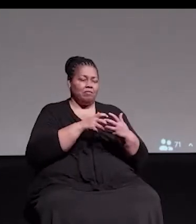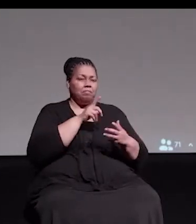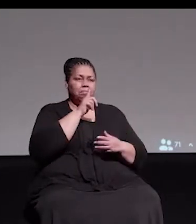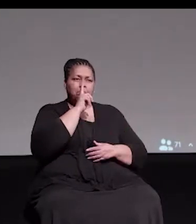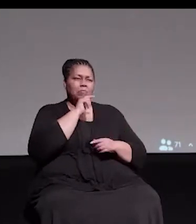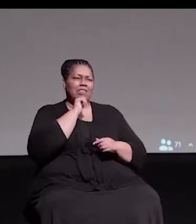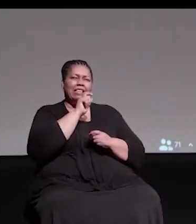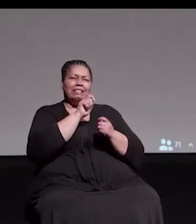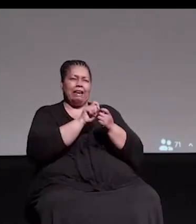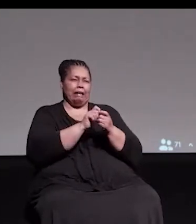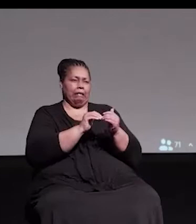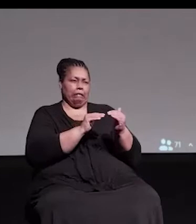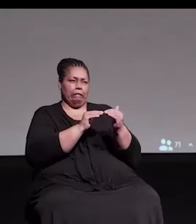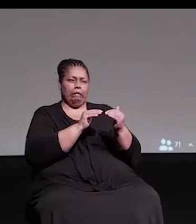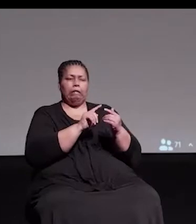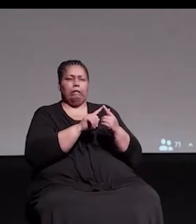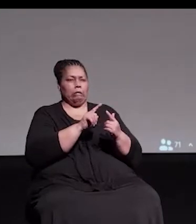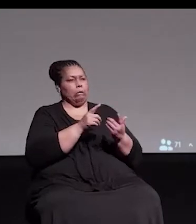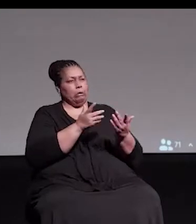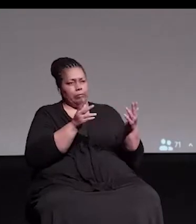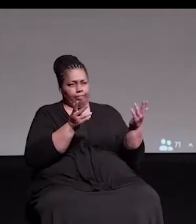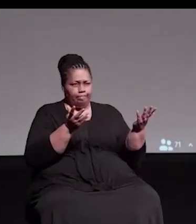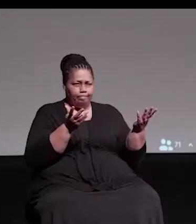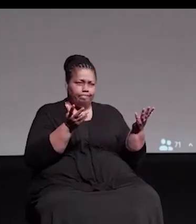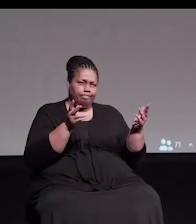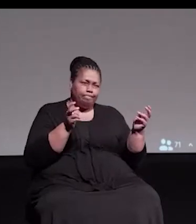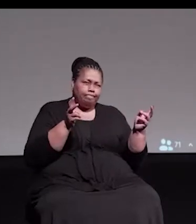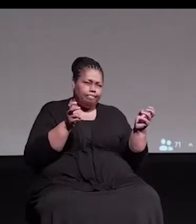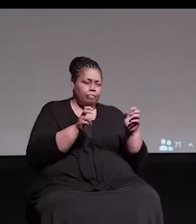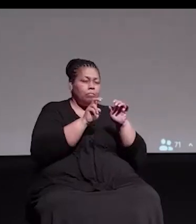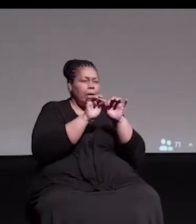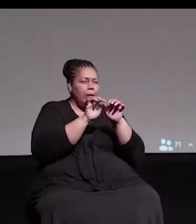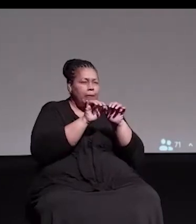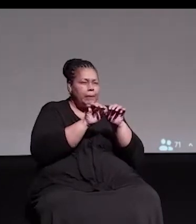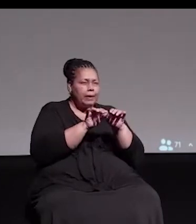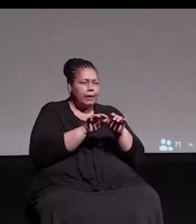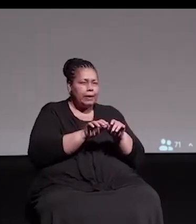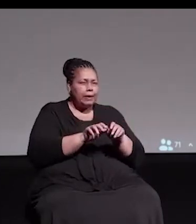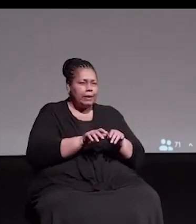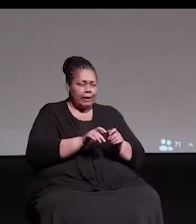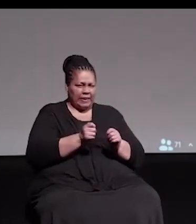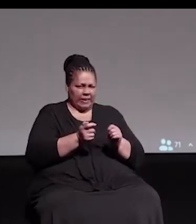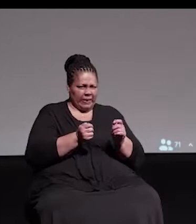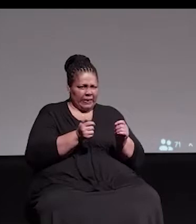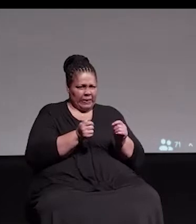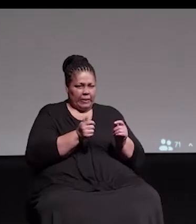not exactly equal to typing up words. We are